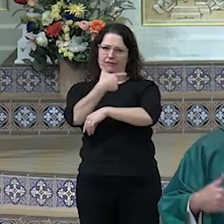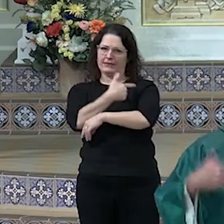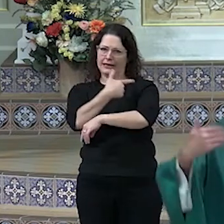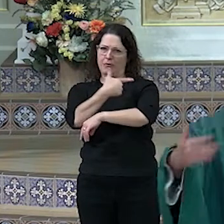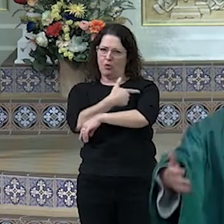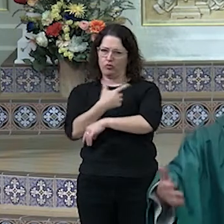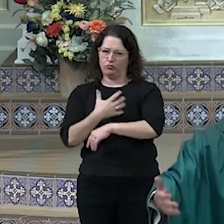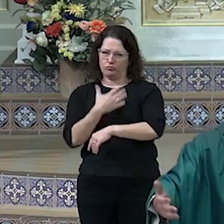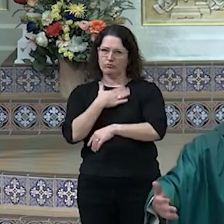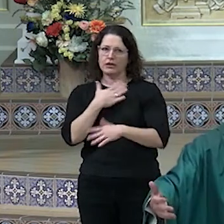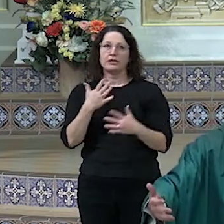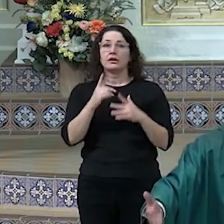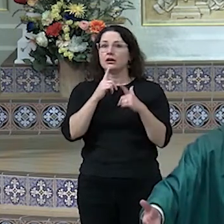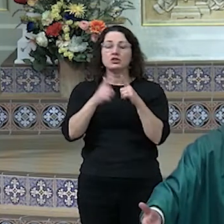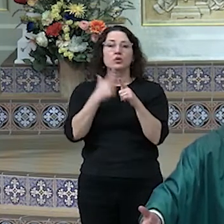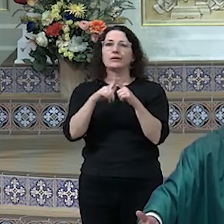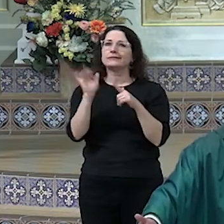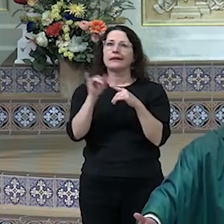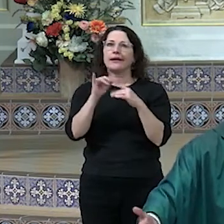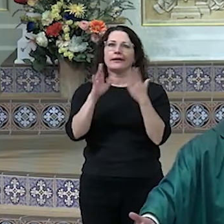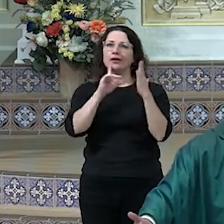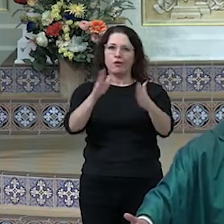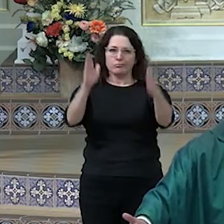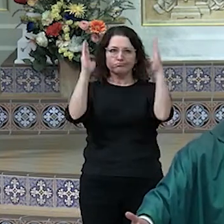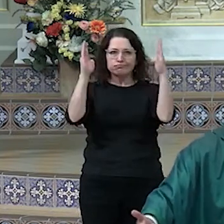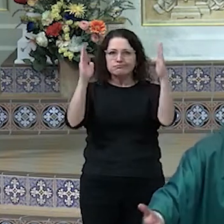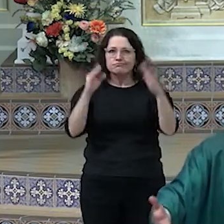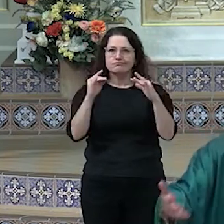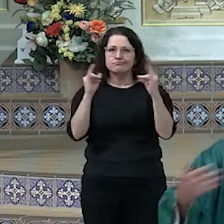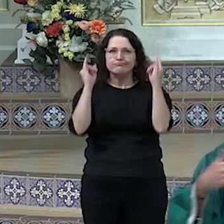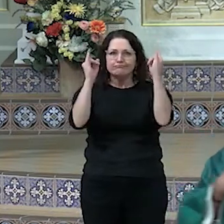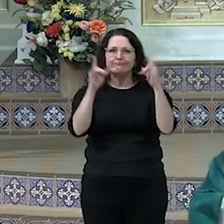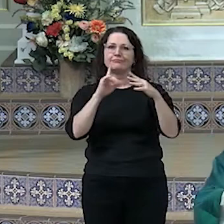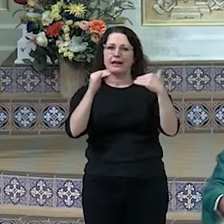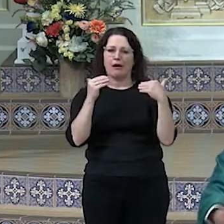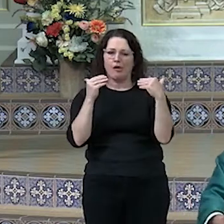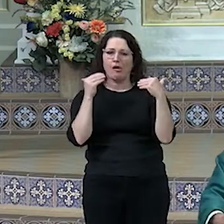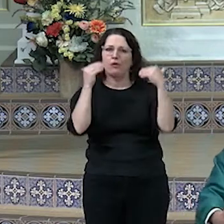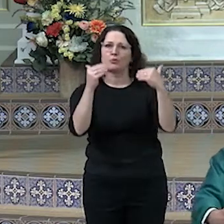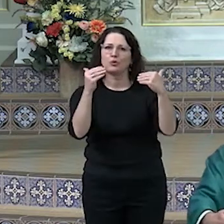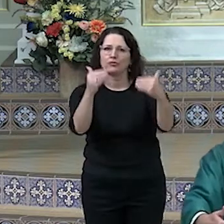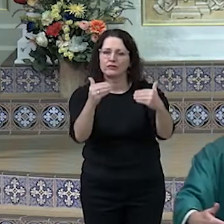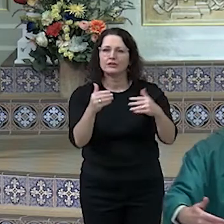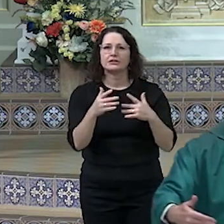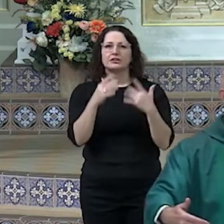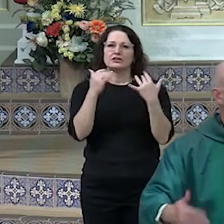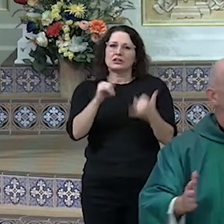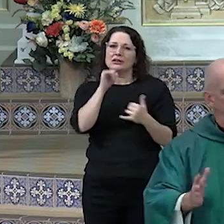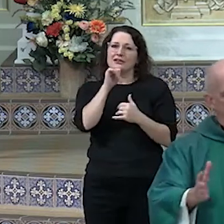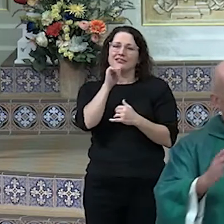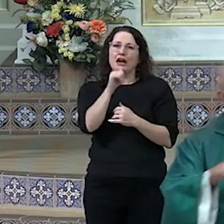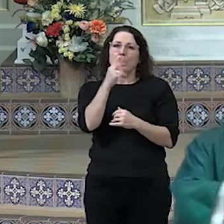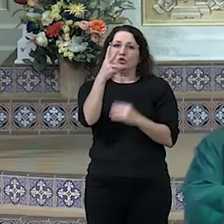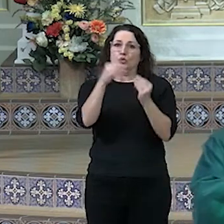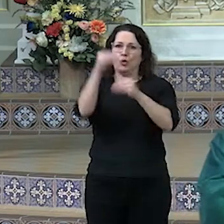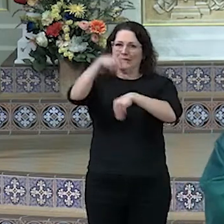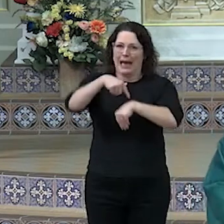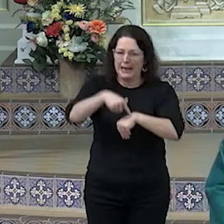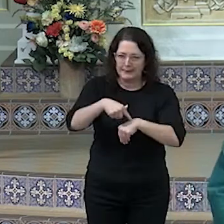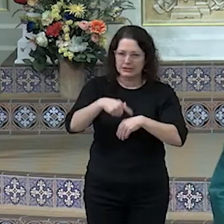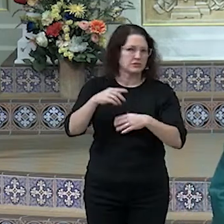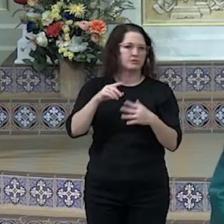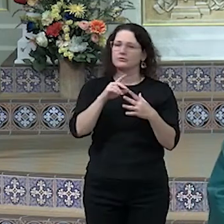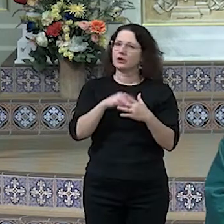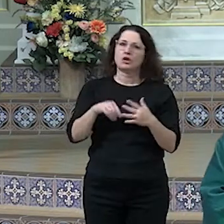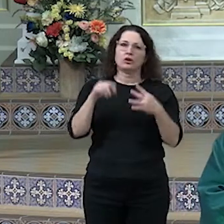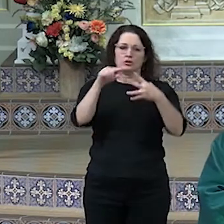So they moved the goalposts, is basically what happened. Instead of 2 more afterward, so I proceeded to